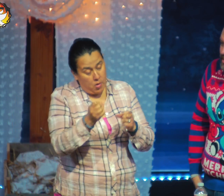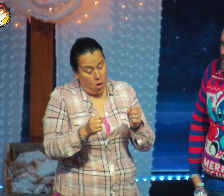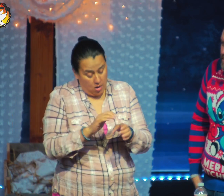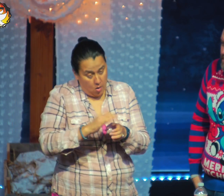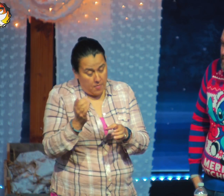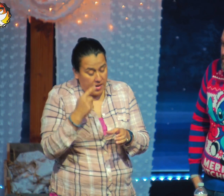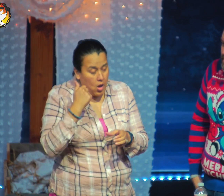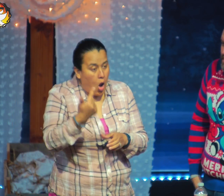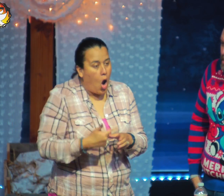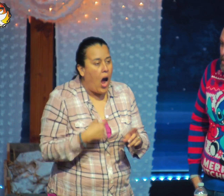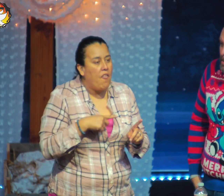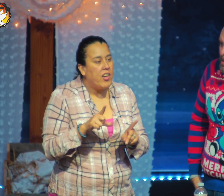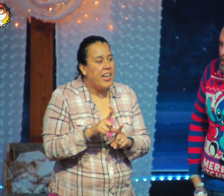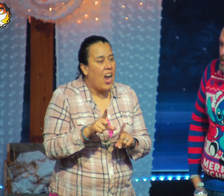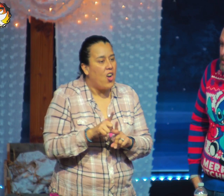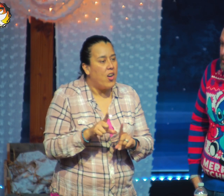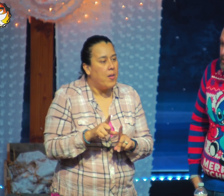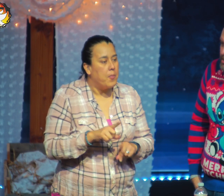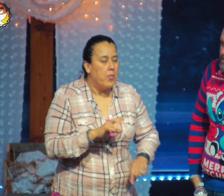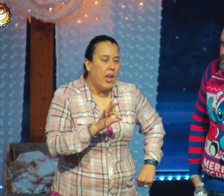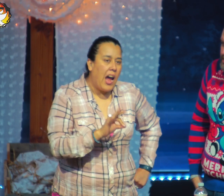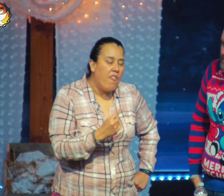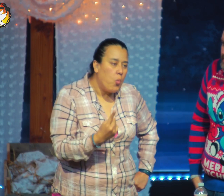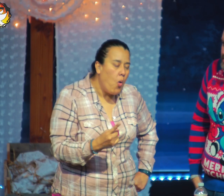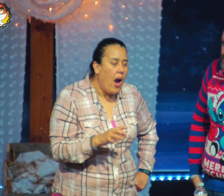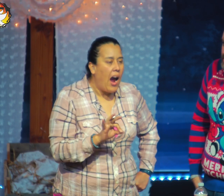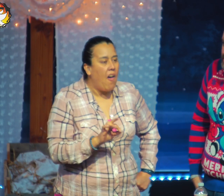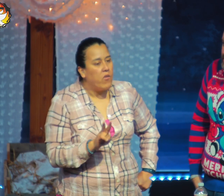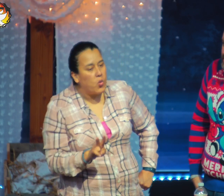that. So what about fixing your car? Do you know how to fix your car?